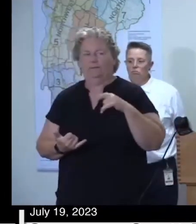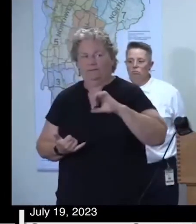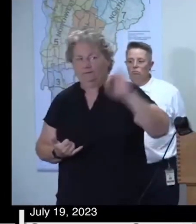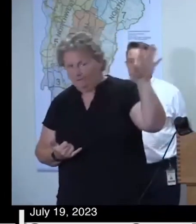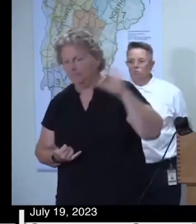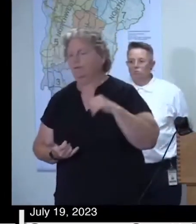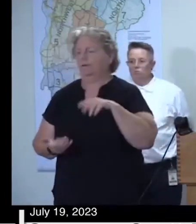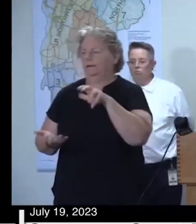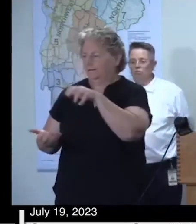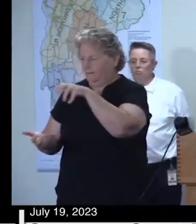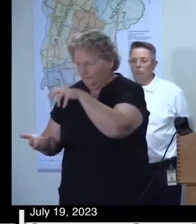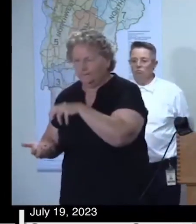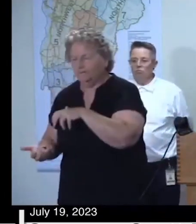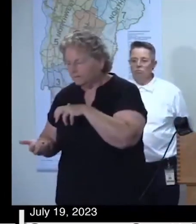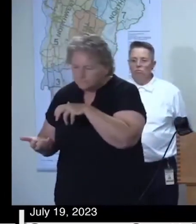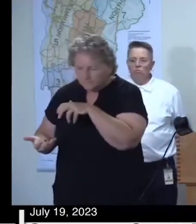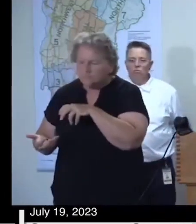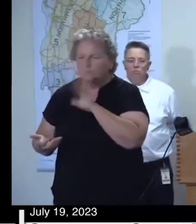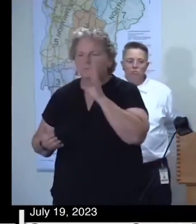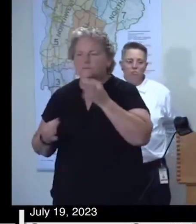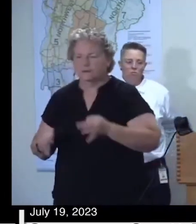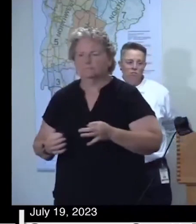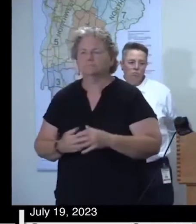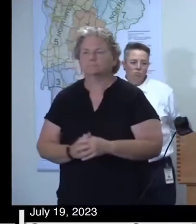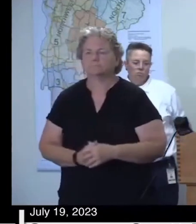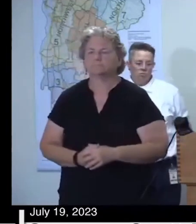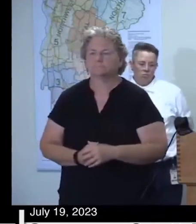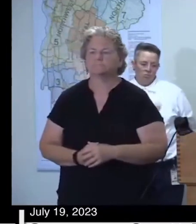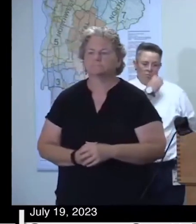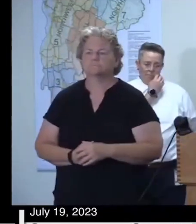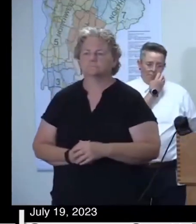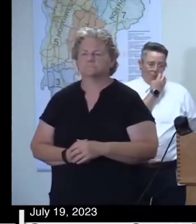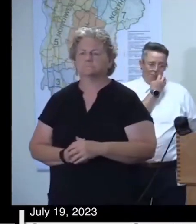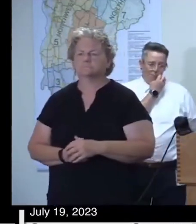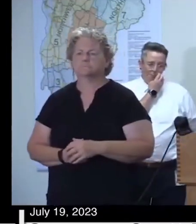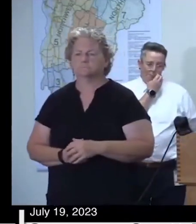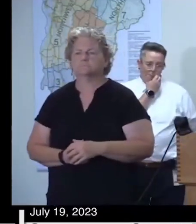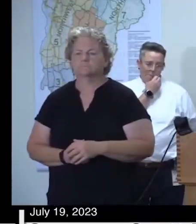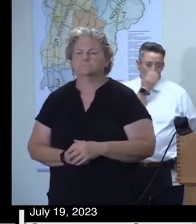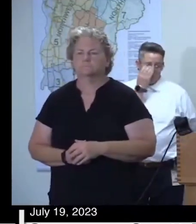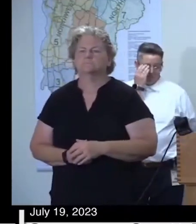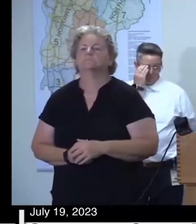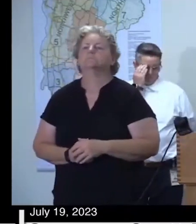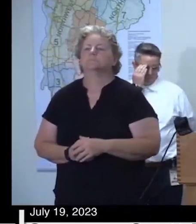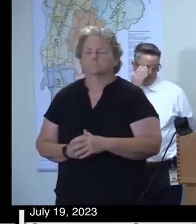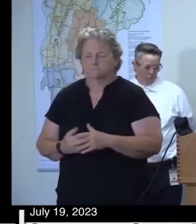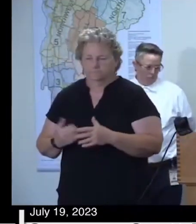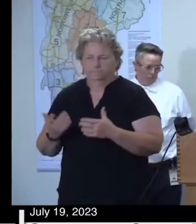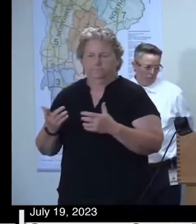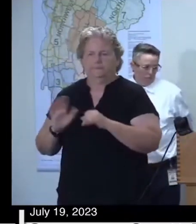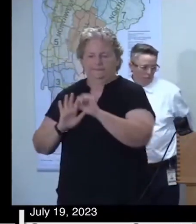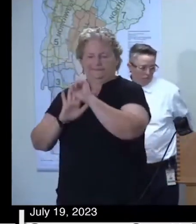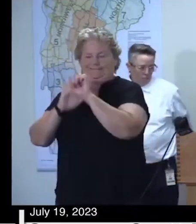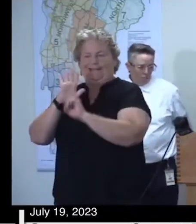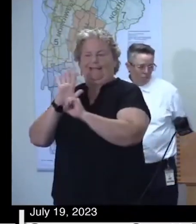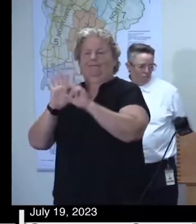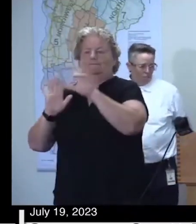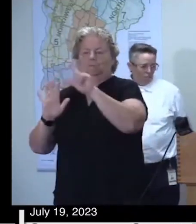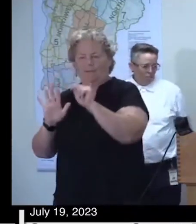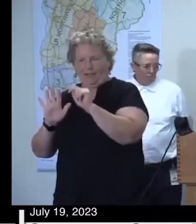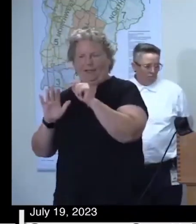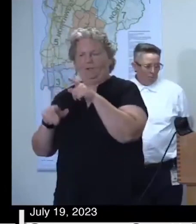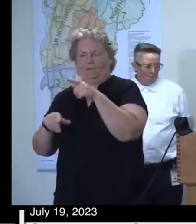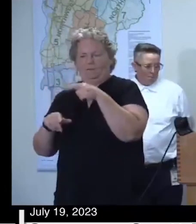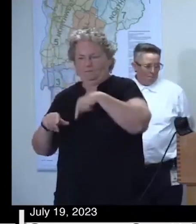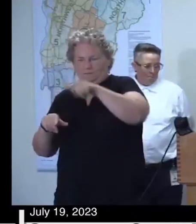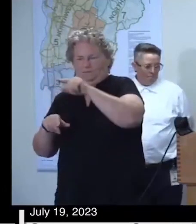headquarters for assessment to whether they are capable to add those counties on. We can never say when, but